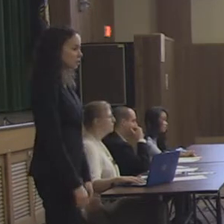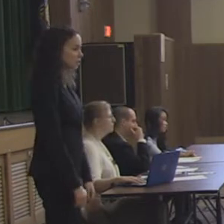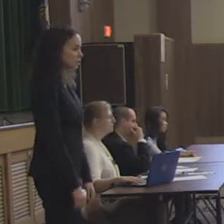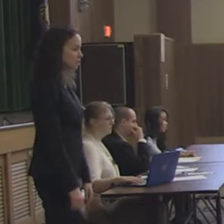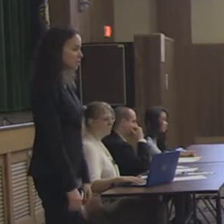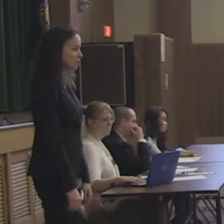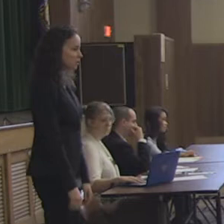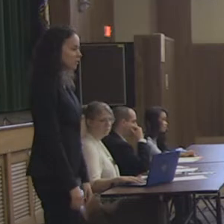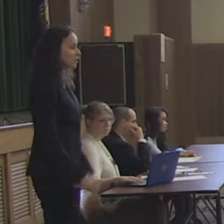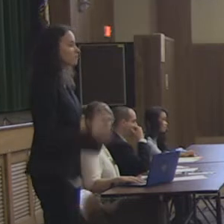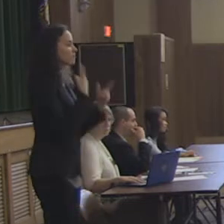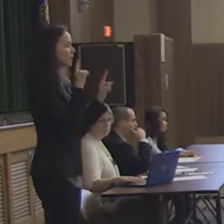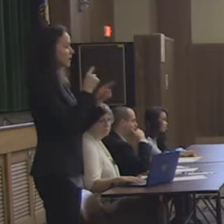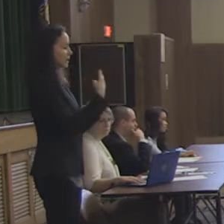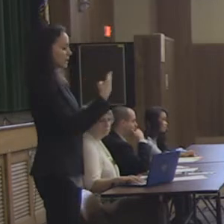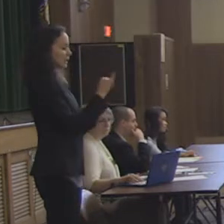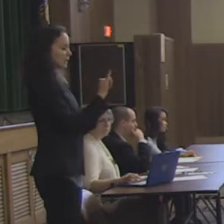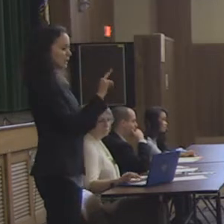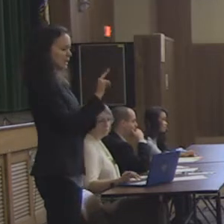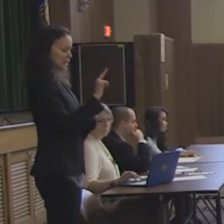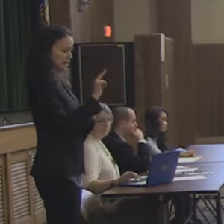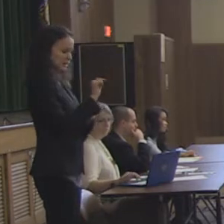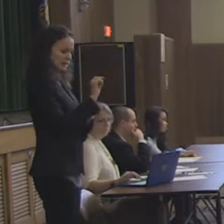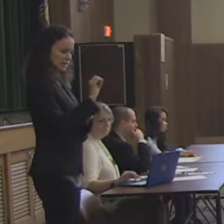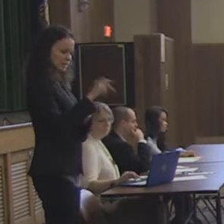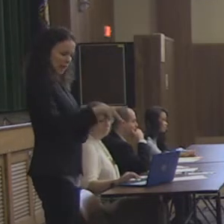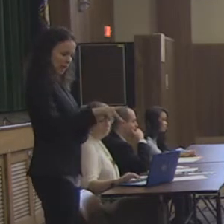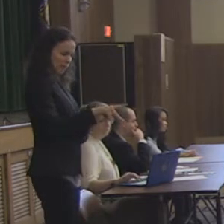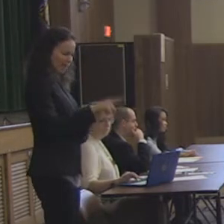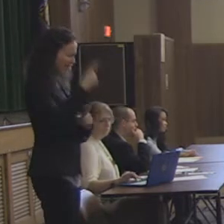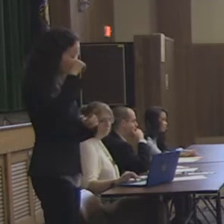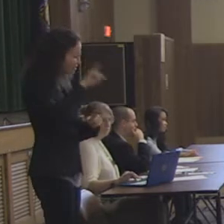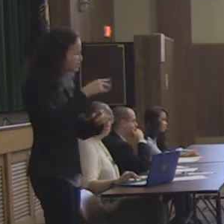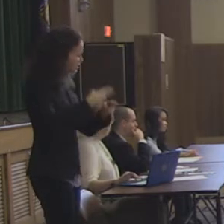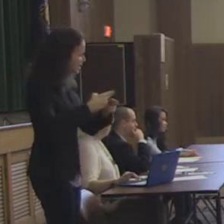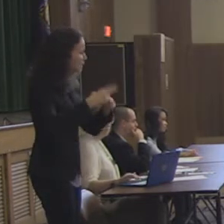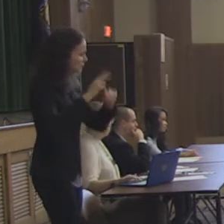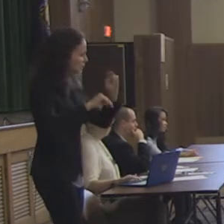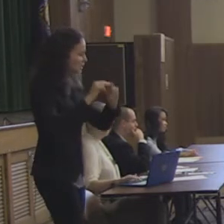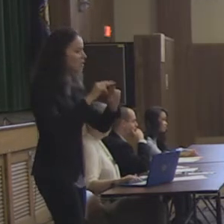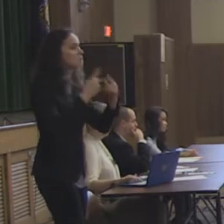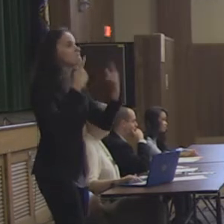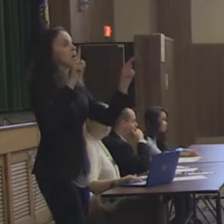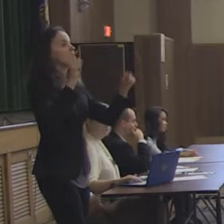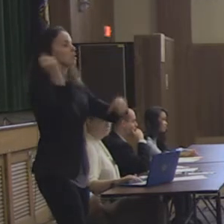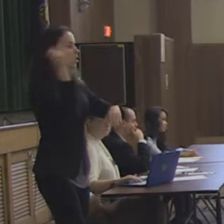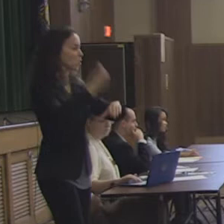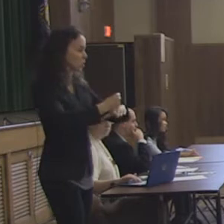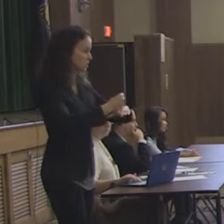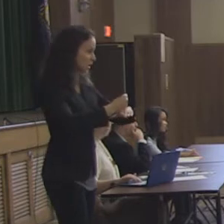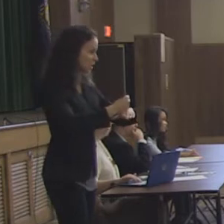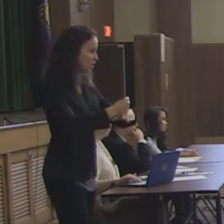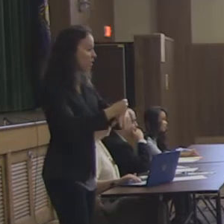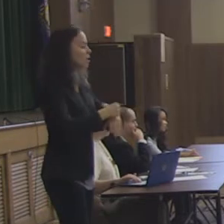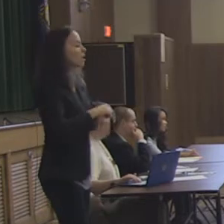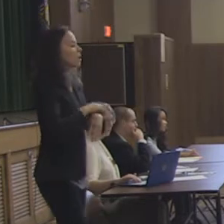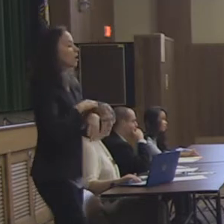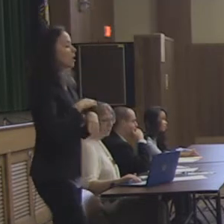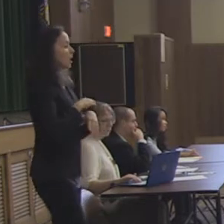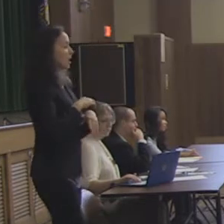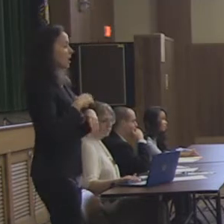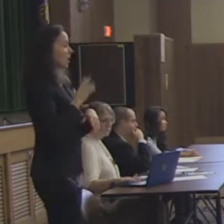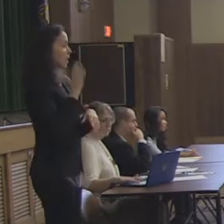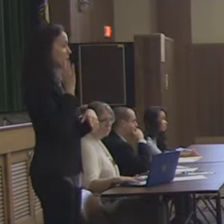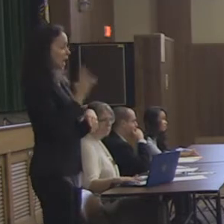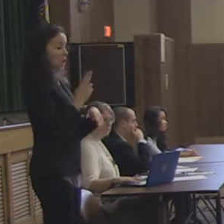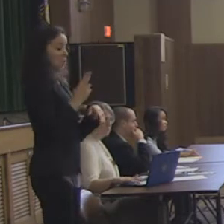got Hilltop, I believe it's called, closed down. When I talk to somebody and I would call these people by their name, because